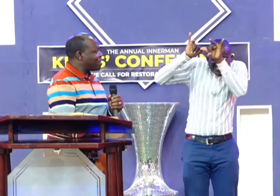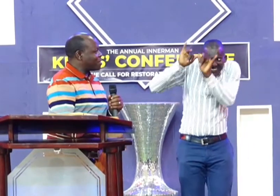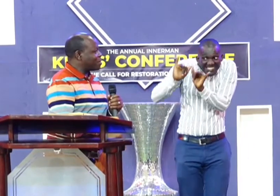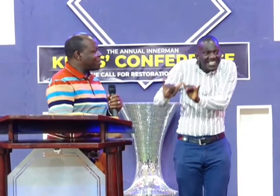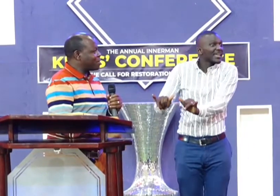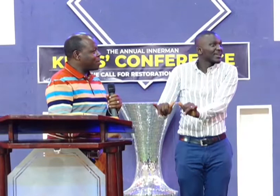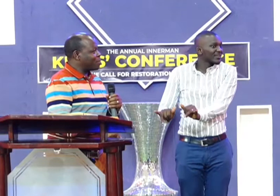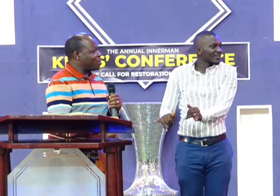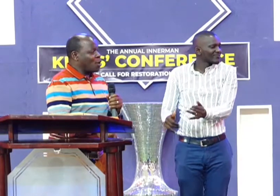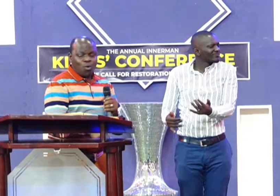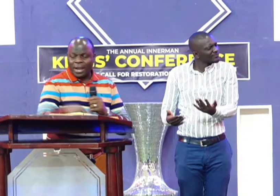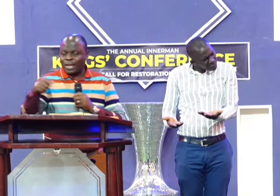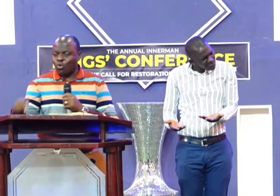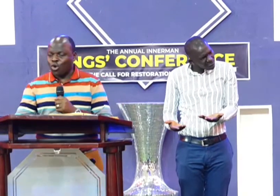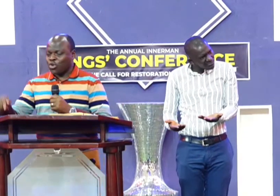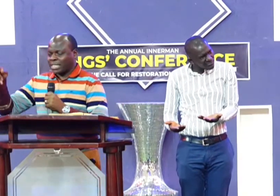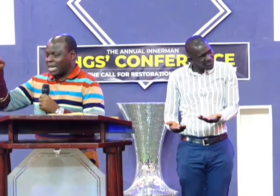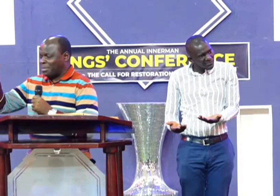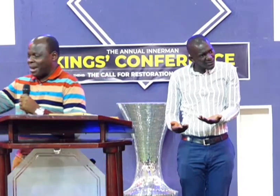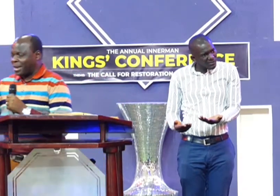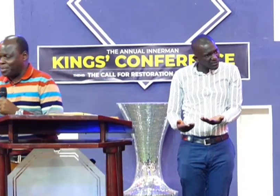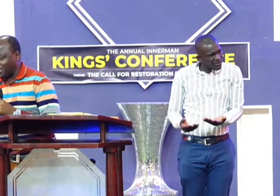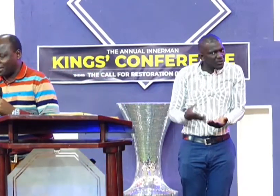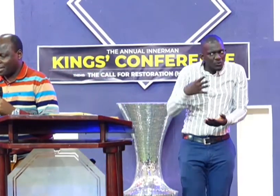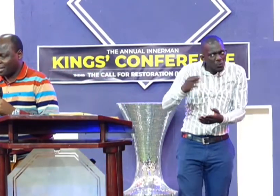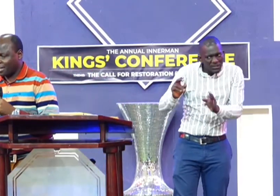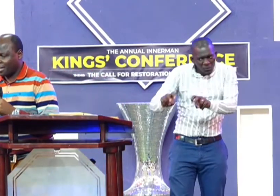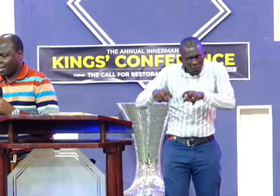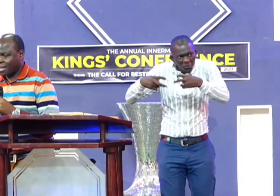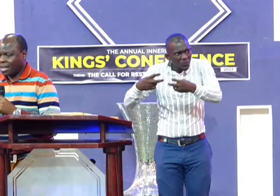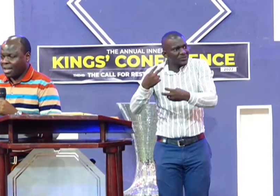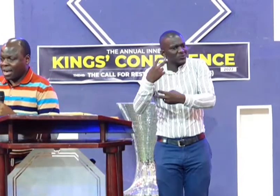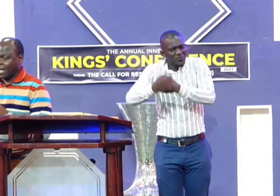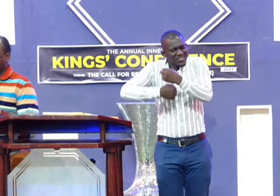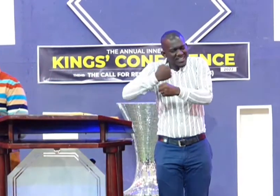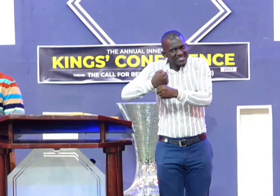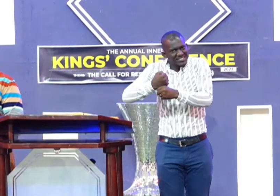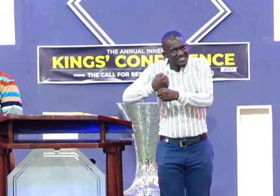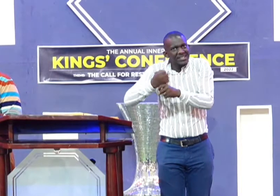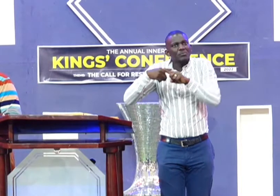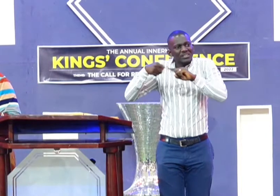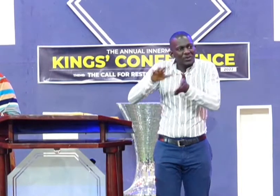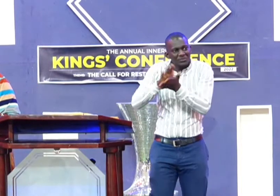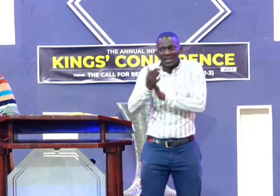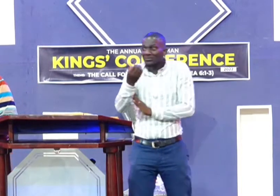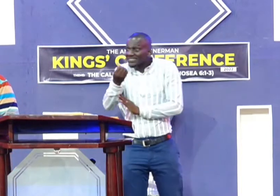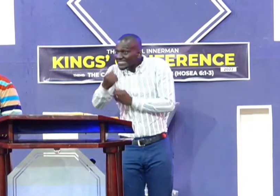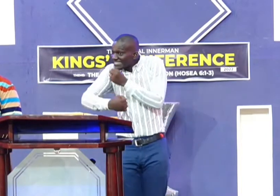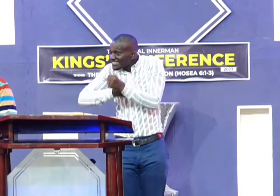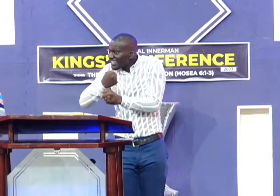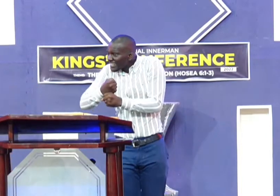But now you've even built a home there. You went for a contract of 2 years and now